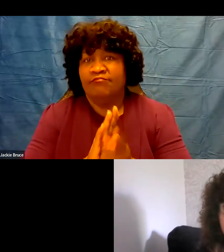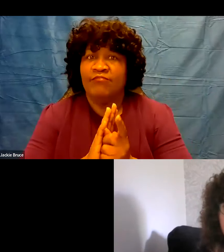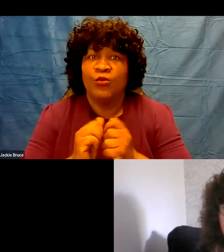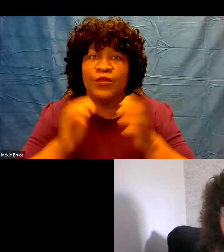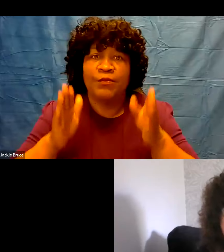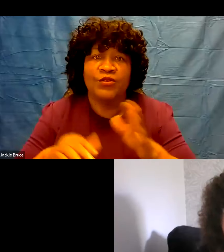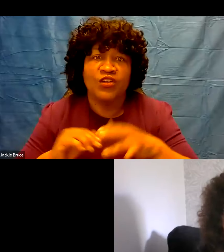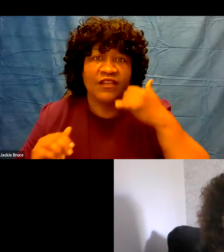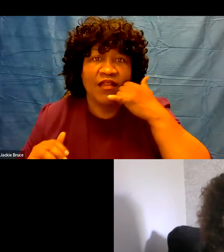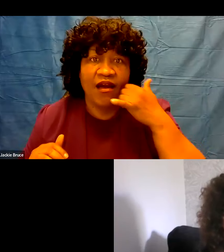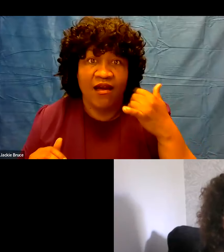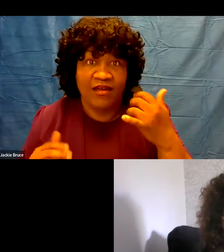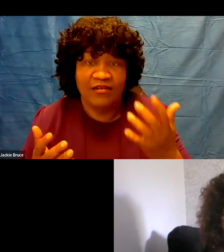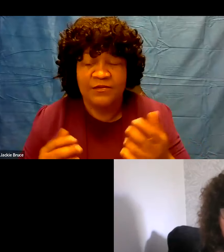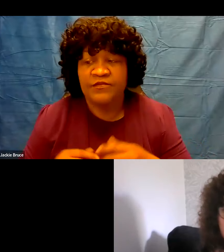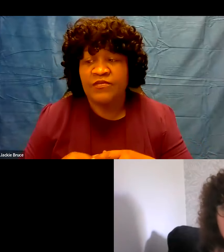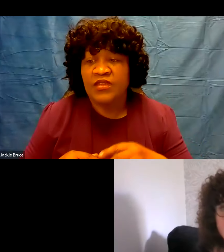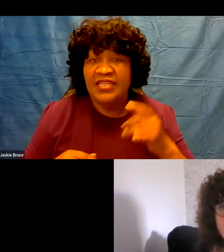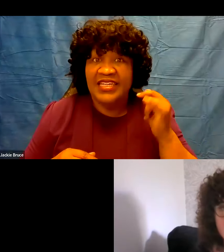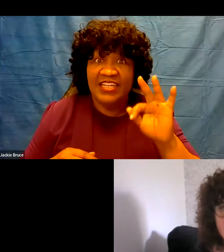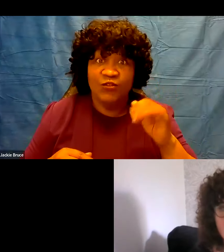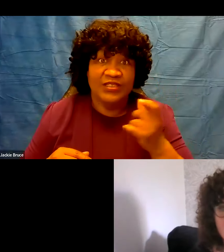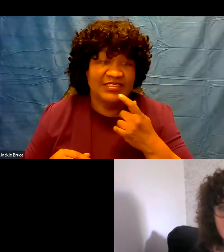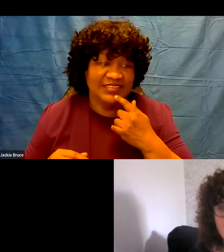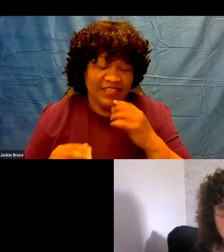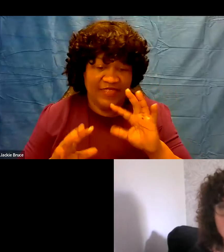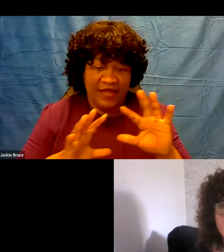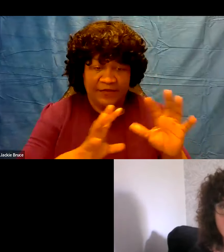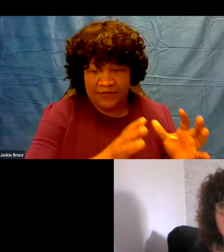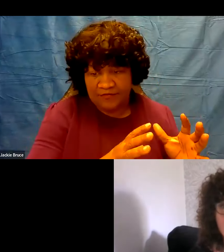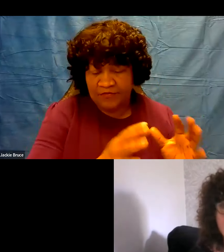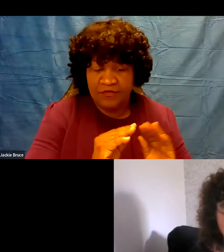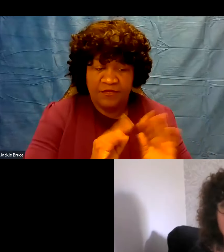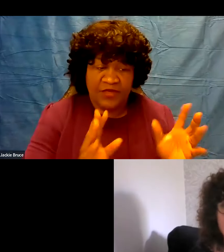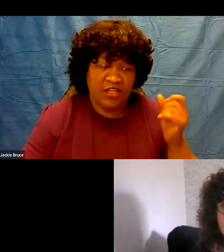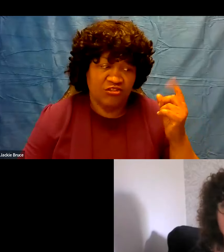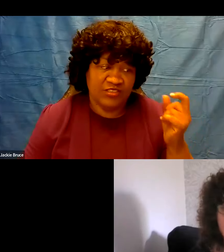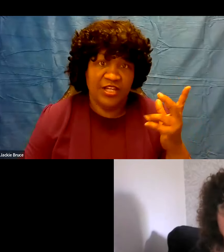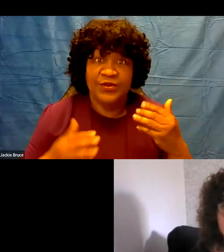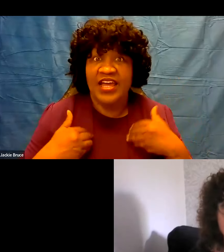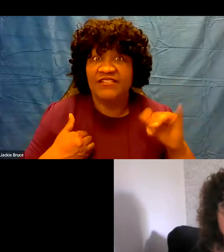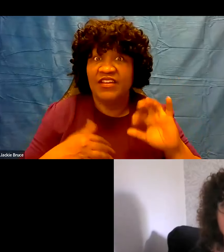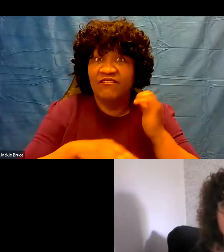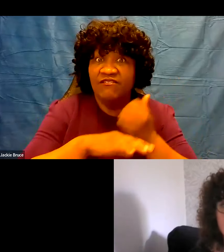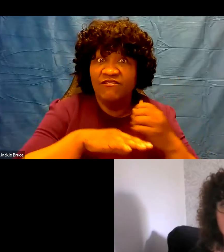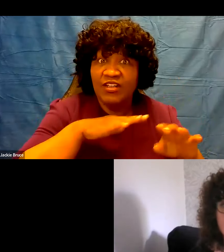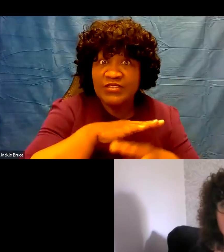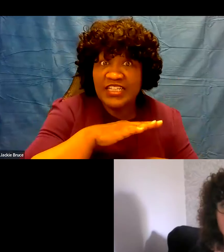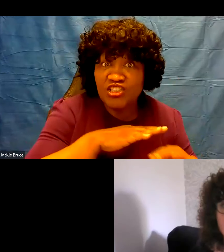person on the line. So if we set that aside and understand that we do have the foundation